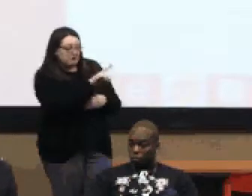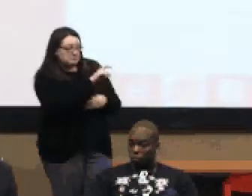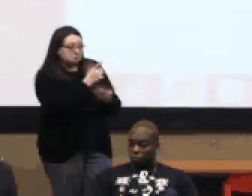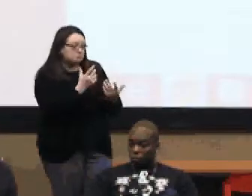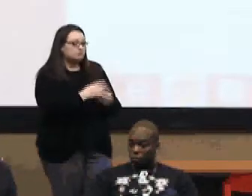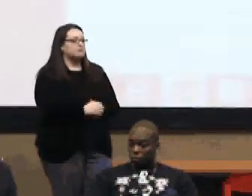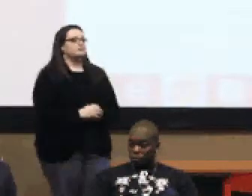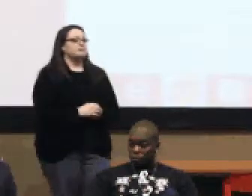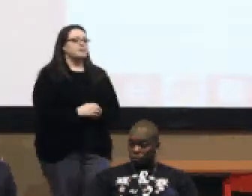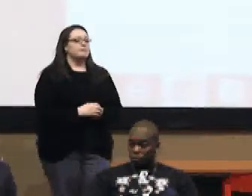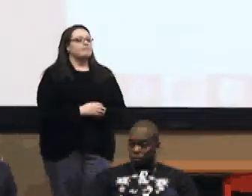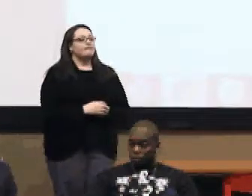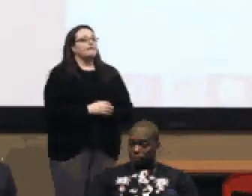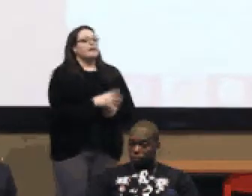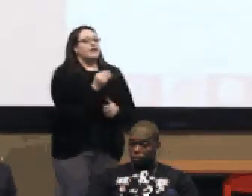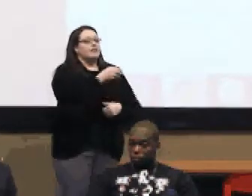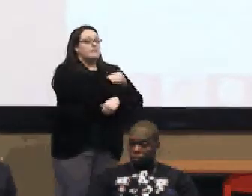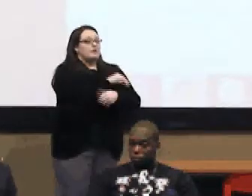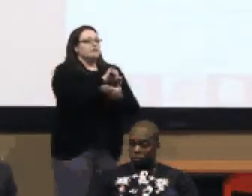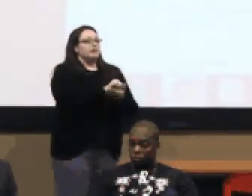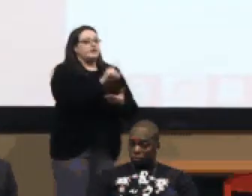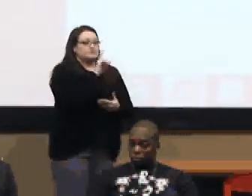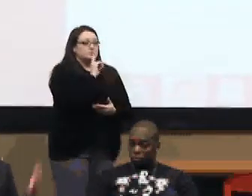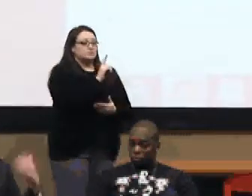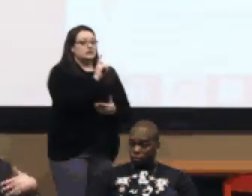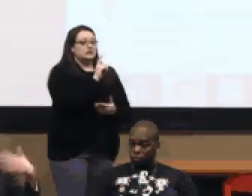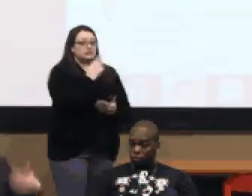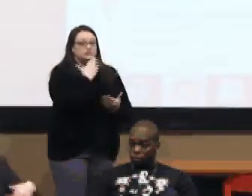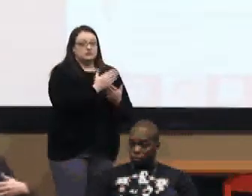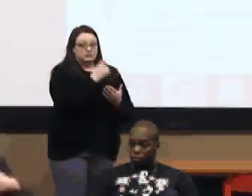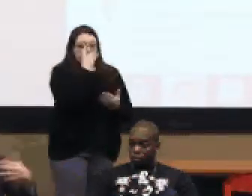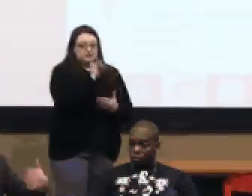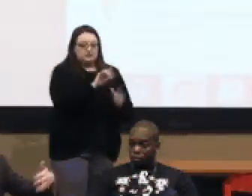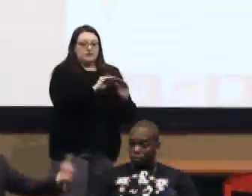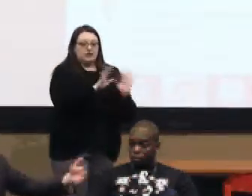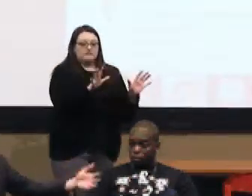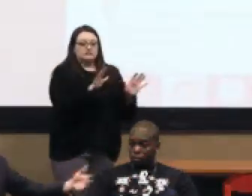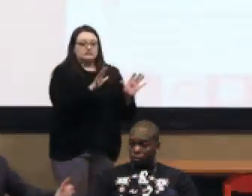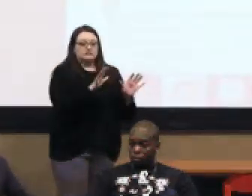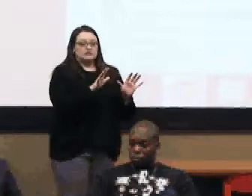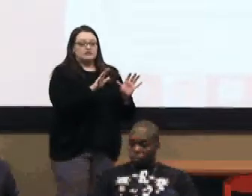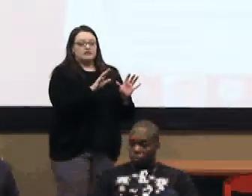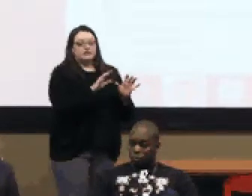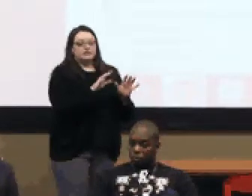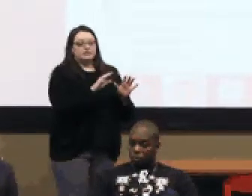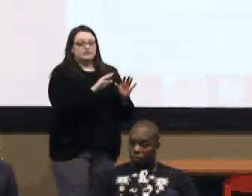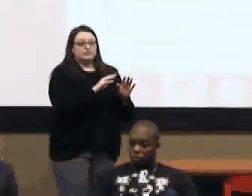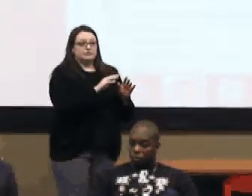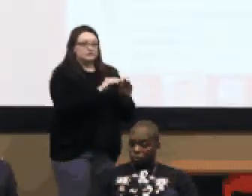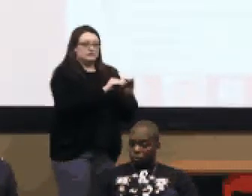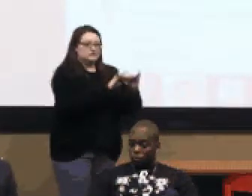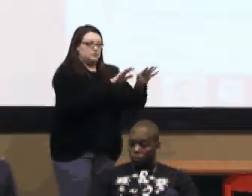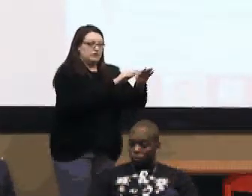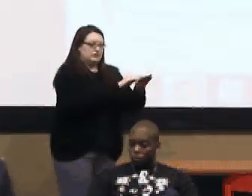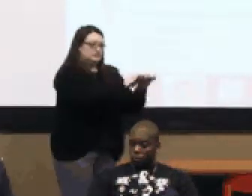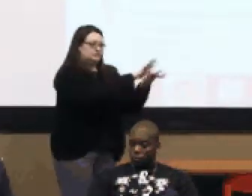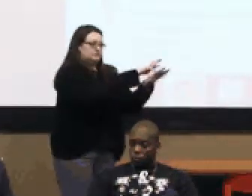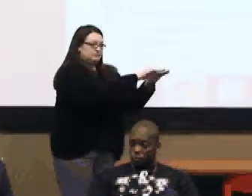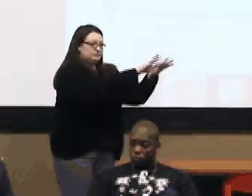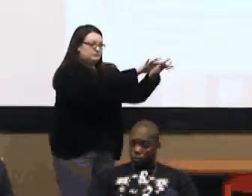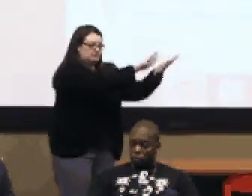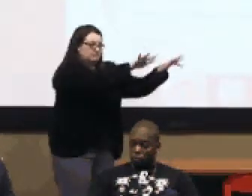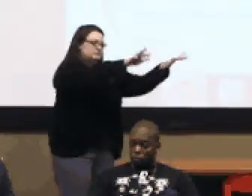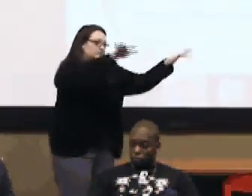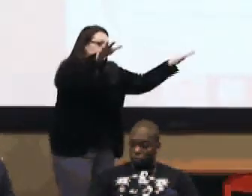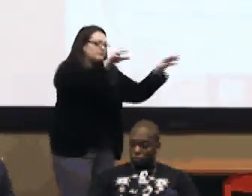so. And you know, the power of that is really, really good, because that obviously sort of goes on to their followers and is much, much